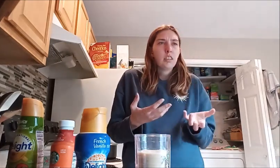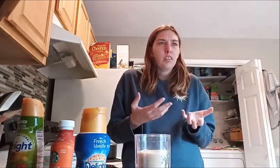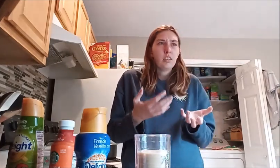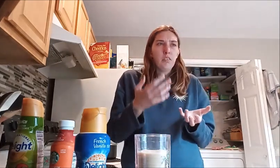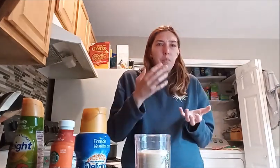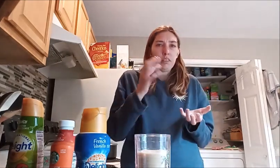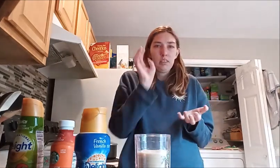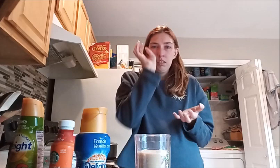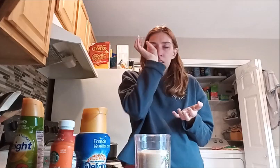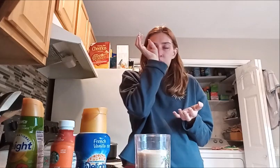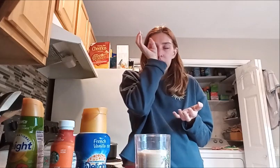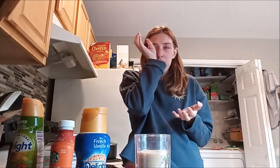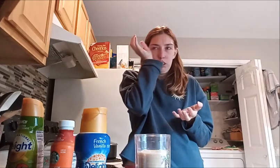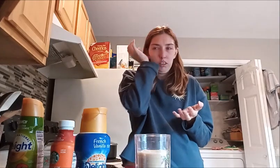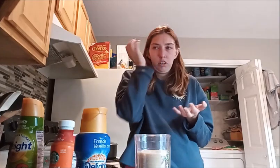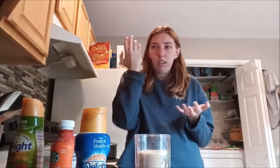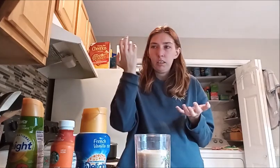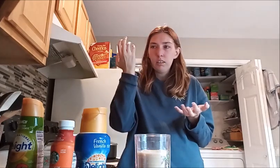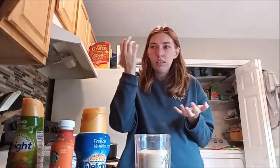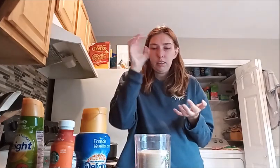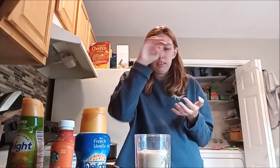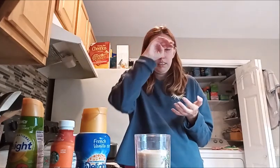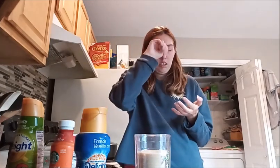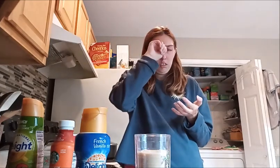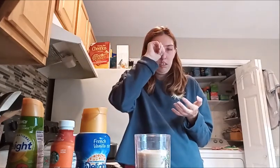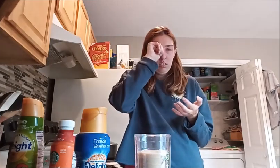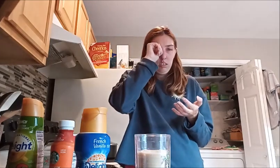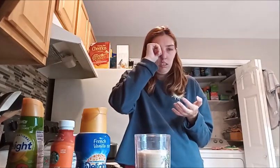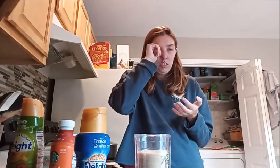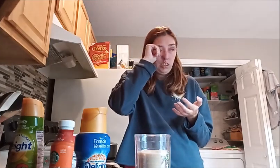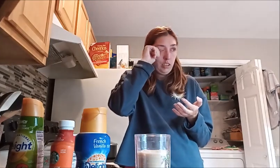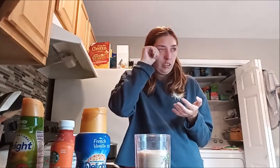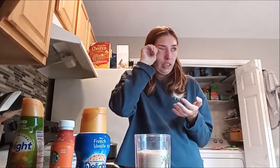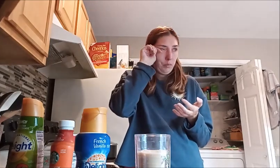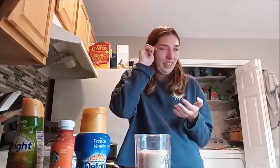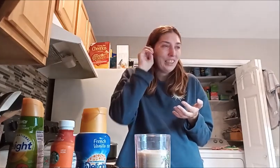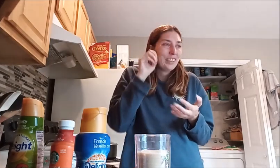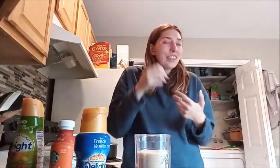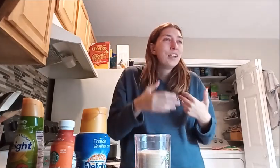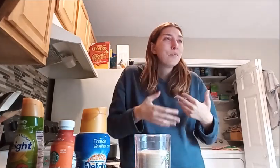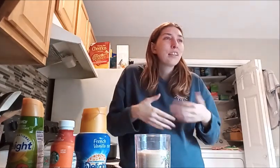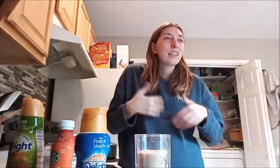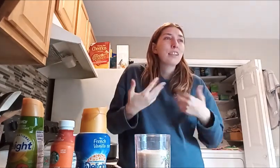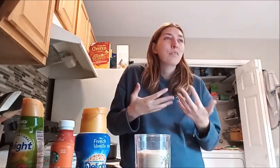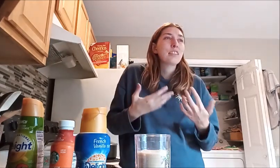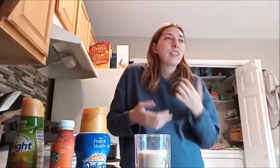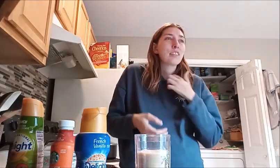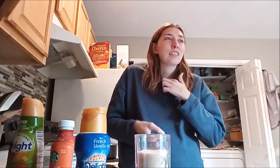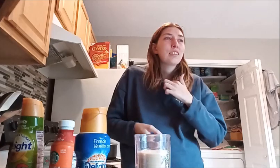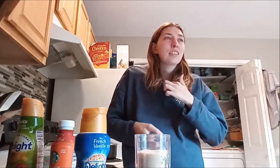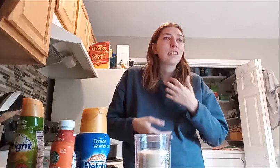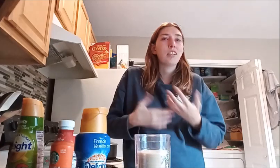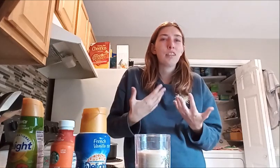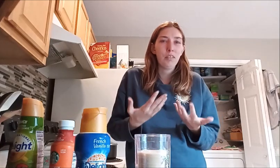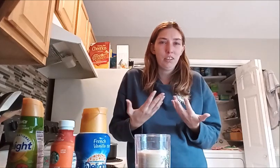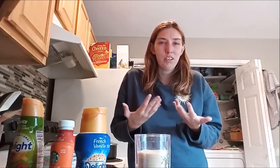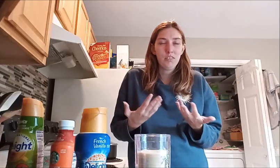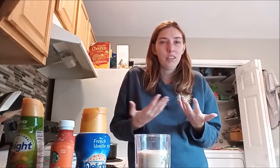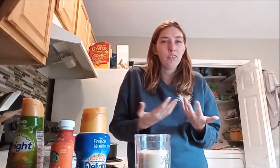But I've been trying to cry, and yet it just happened. Then again, it makes sense because it's like you're talking about the loss of a loved one, and